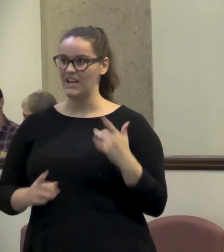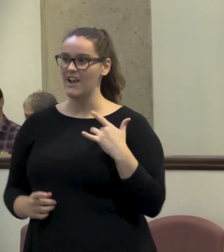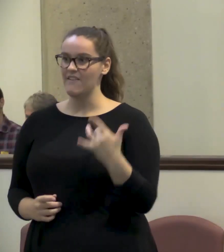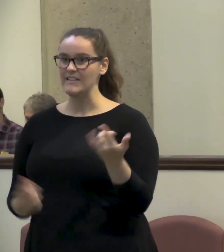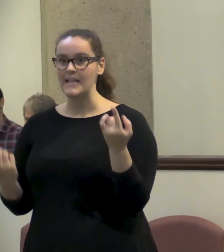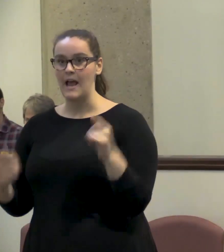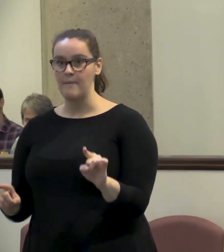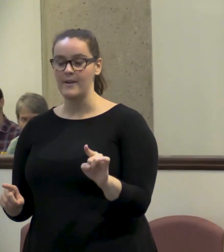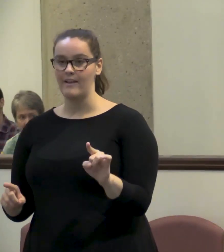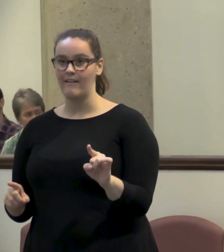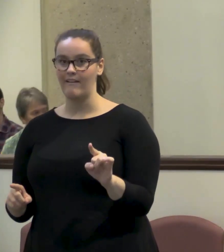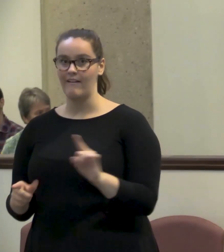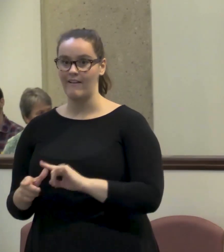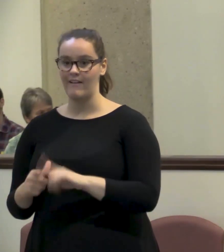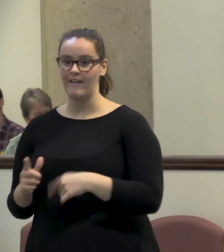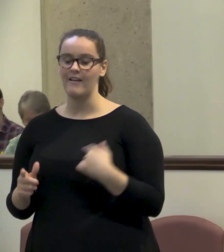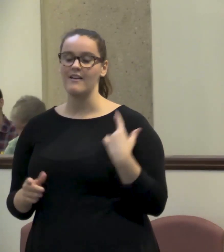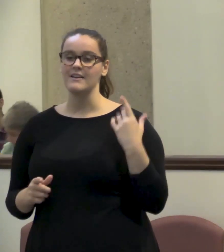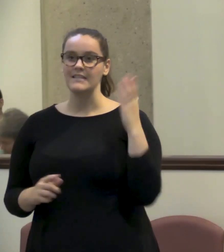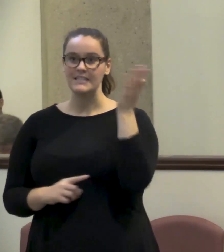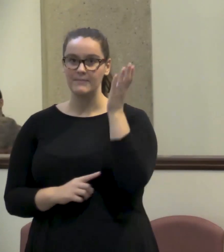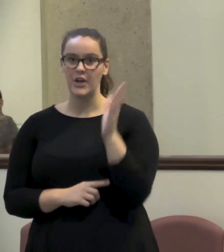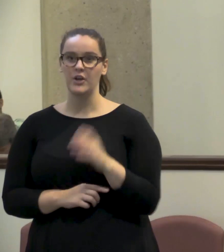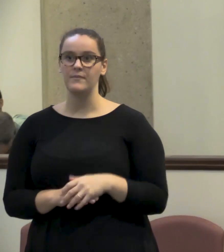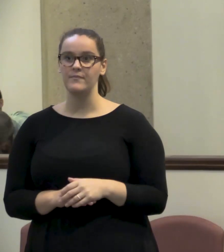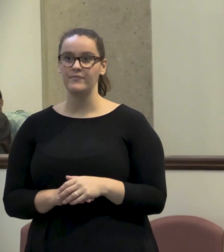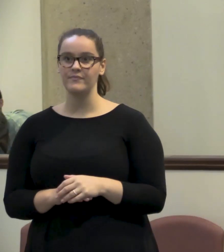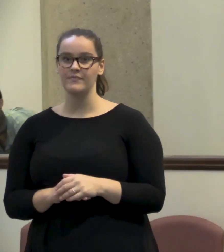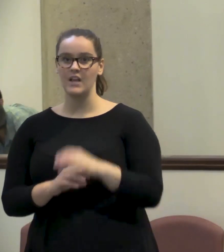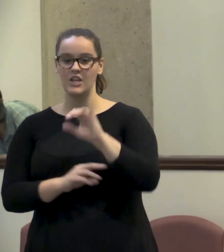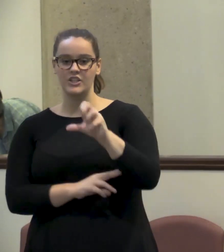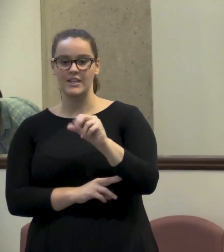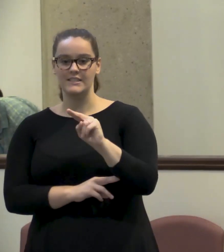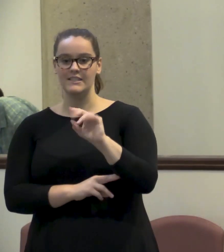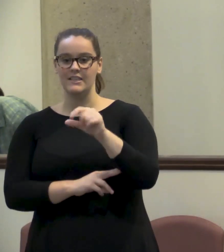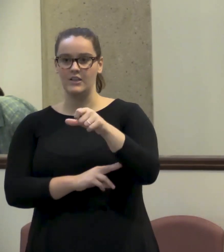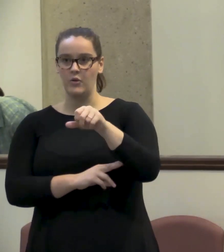phenomenal. Jansi, Jansikwe